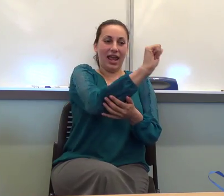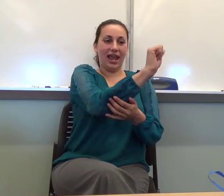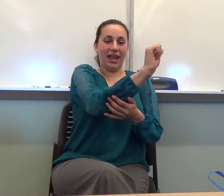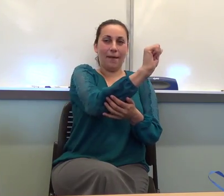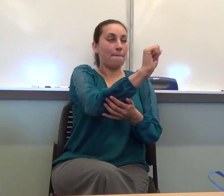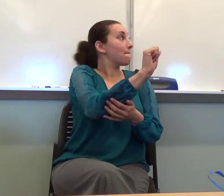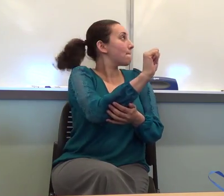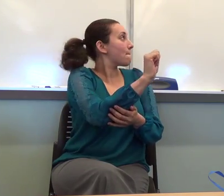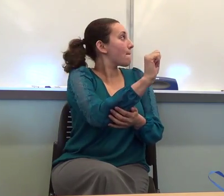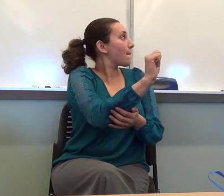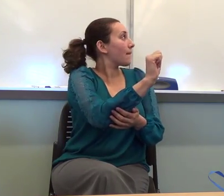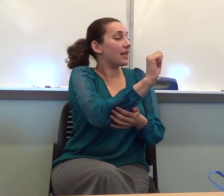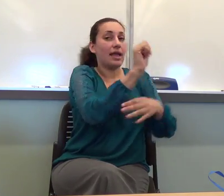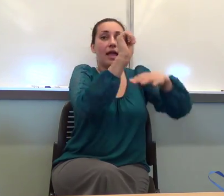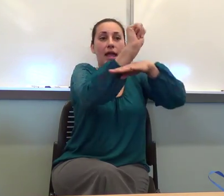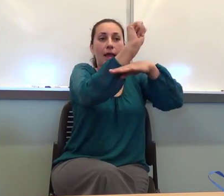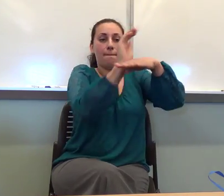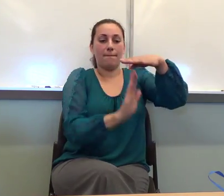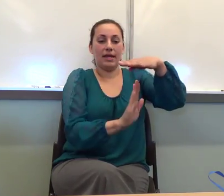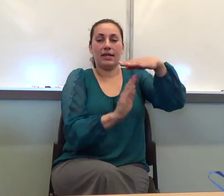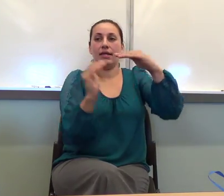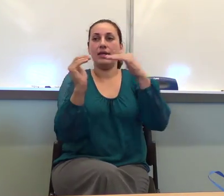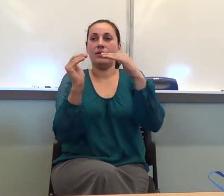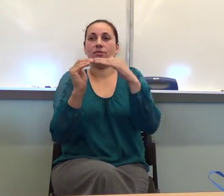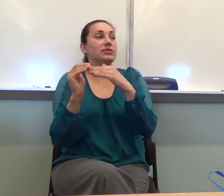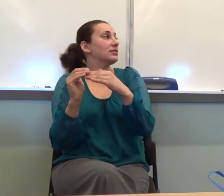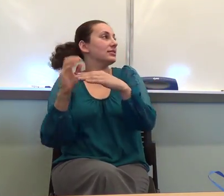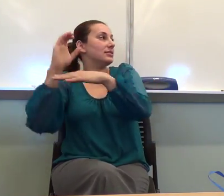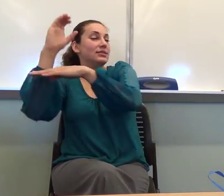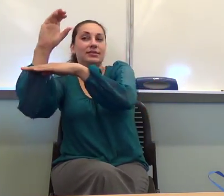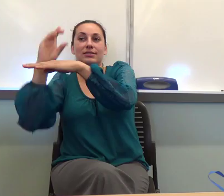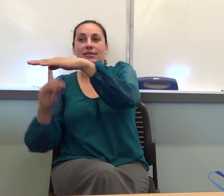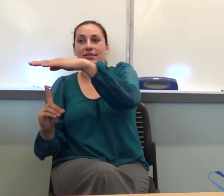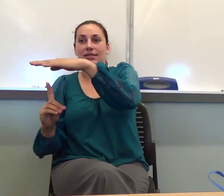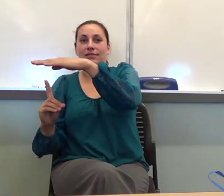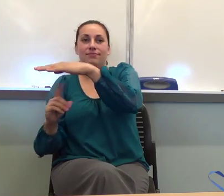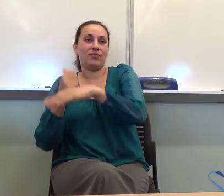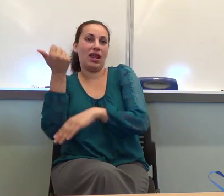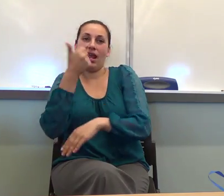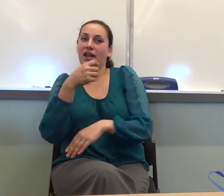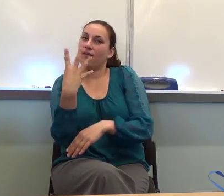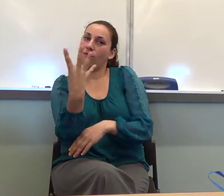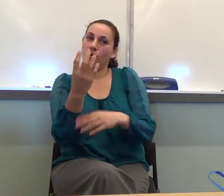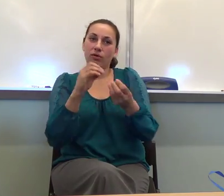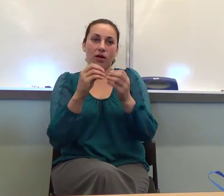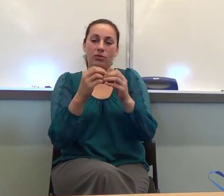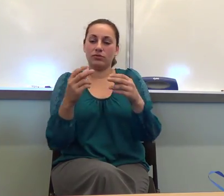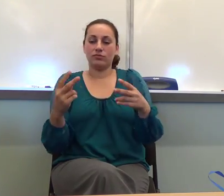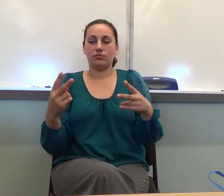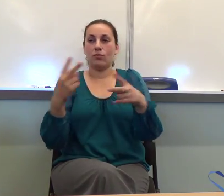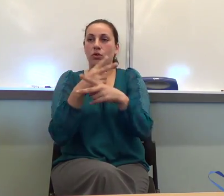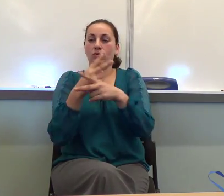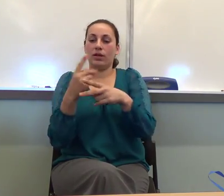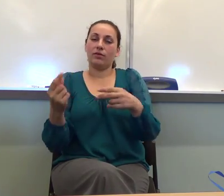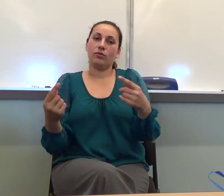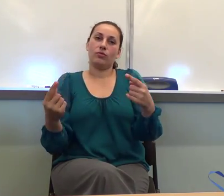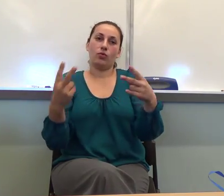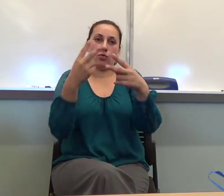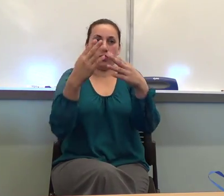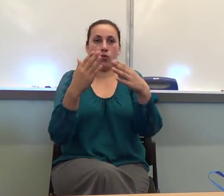C is to D, where A, B, C, and D can be 4 numbers. You check, cross multiply, and so forth. That's just what we do. Right,